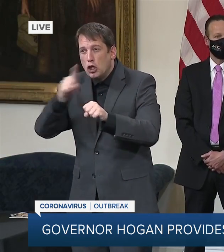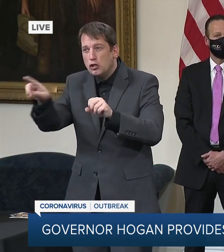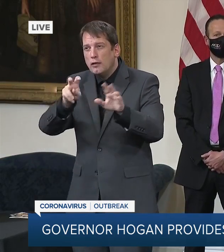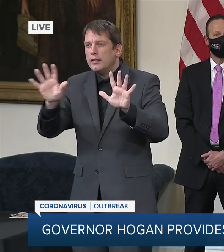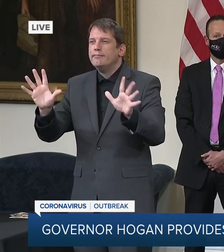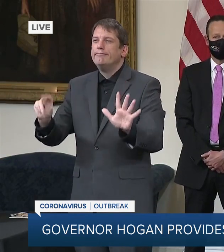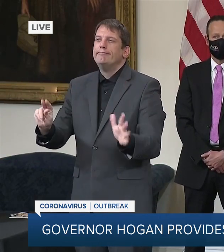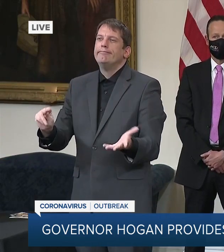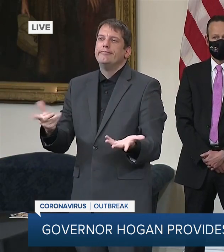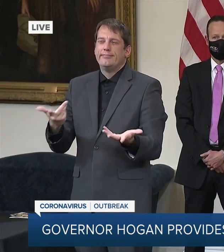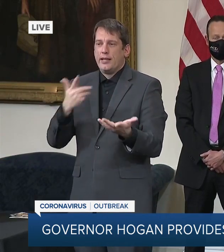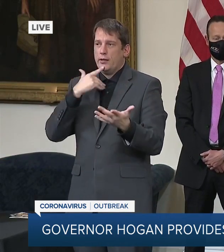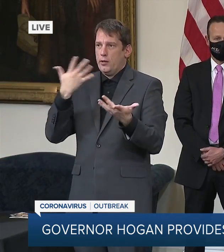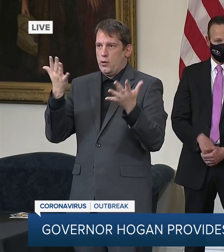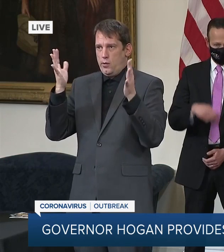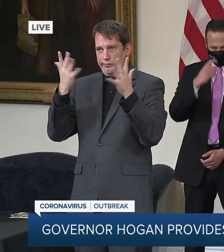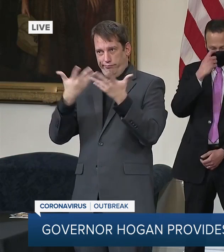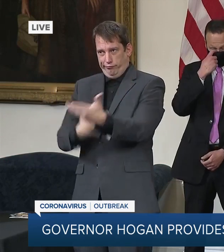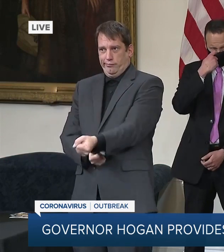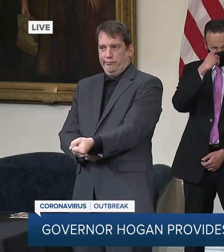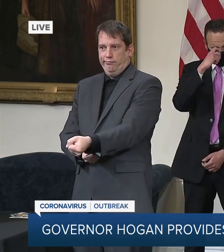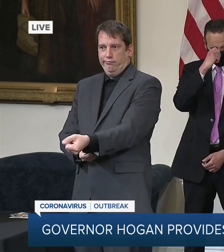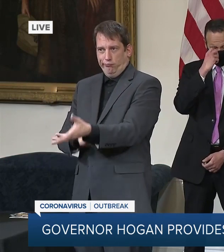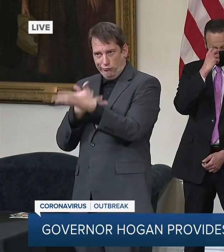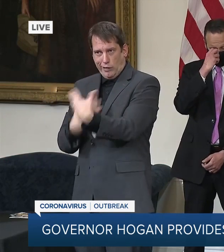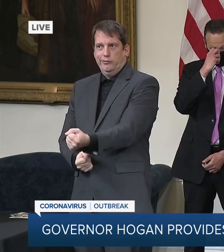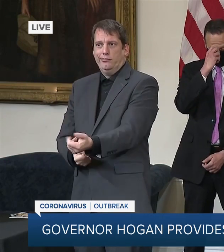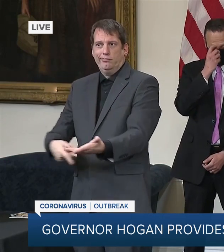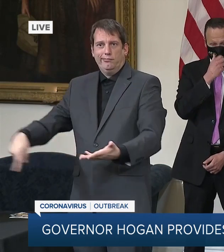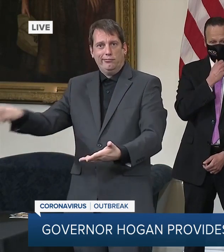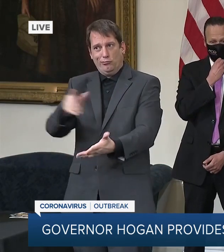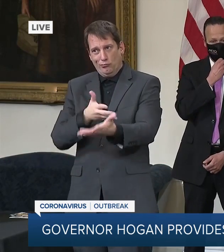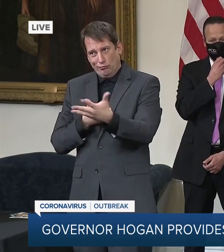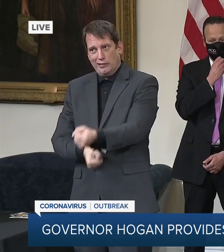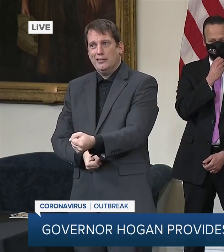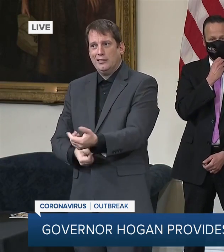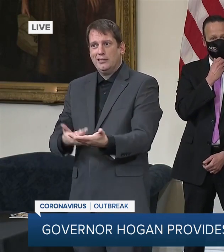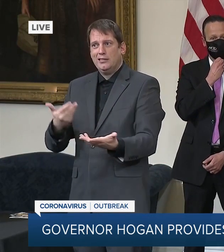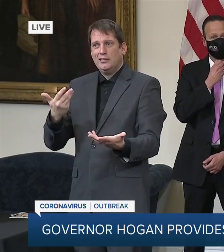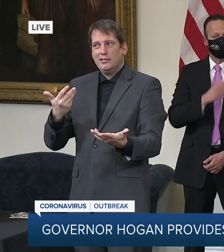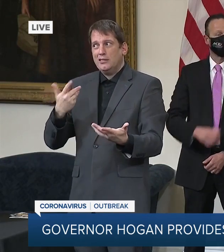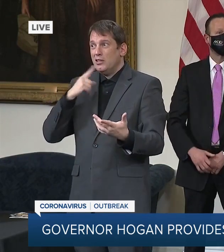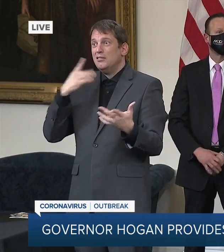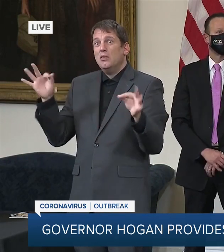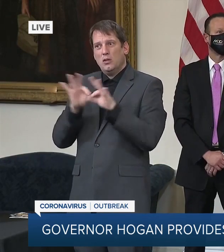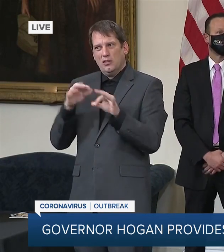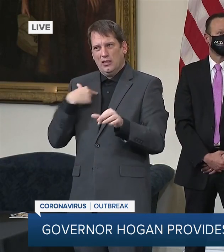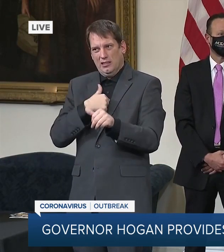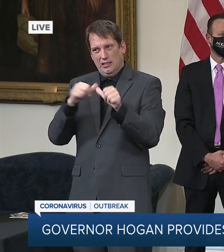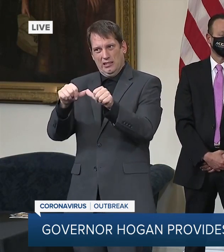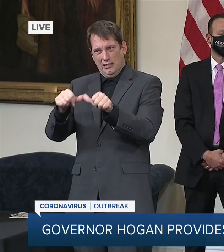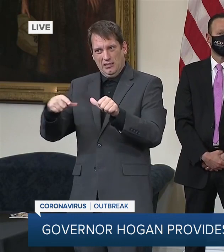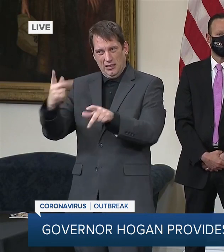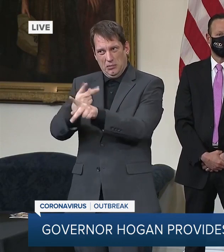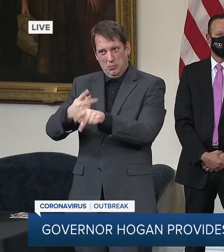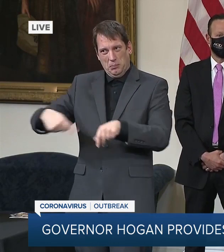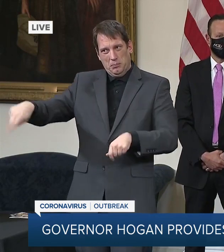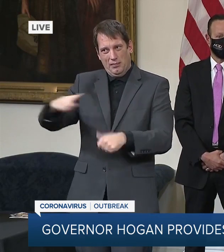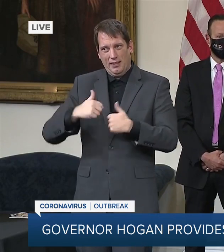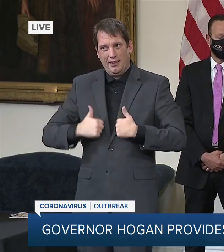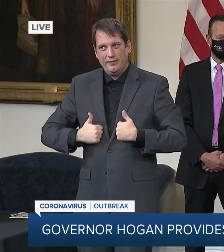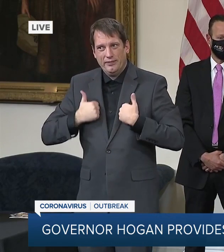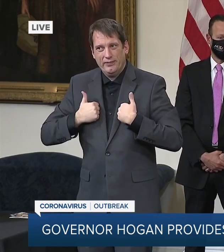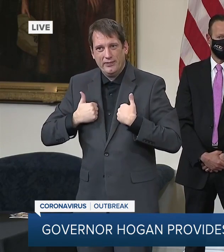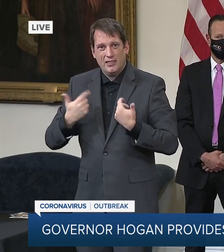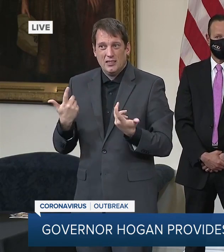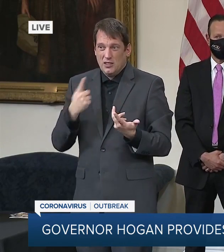listen to these orders, because they're critically important to keeping people alive. And we're going to try to ensure as much compliance as we can and just